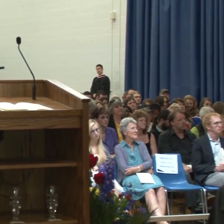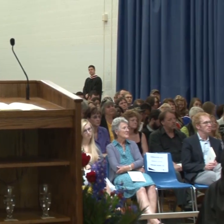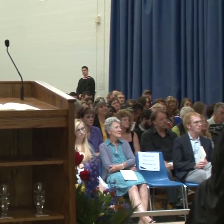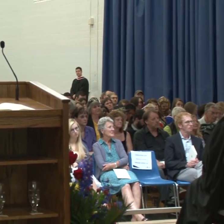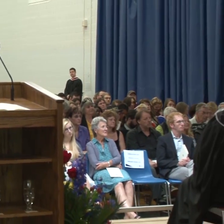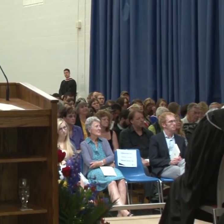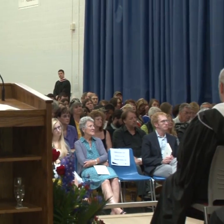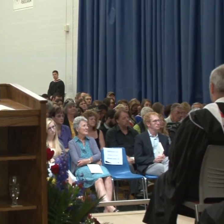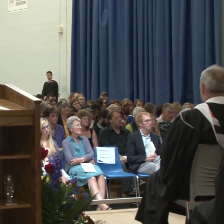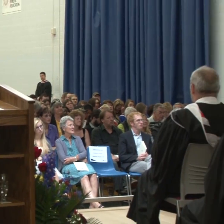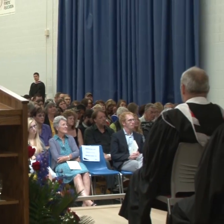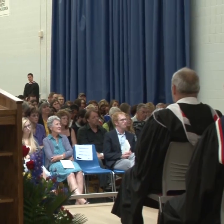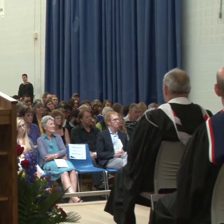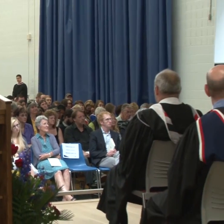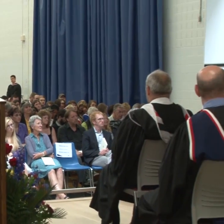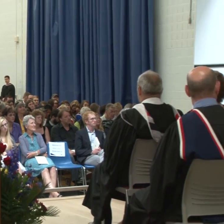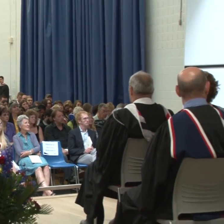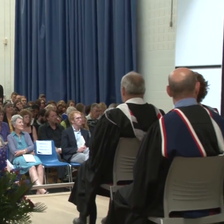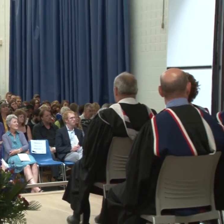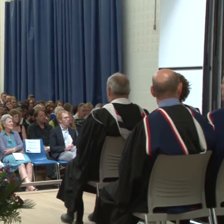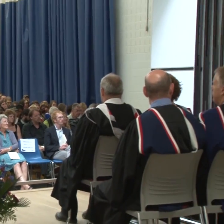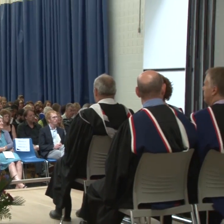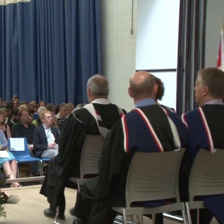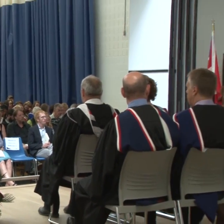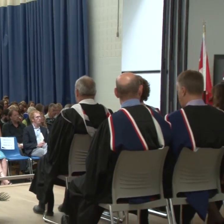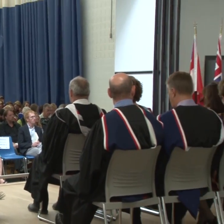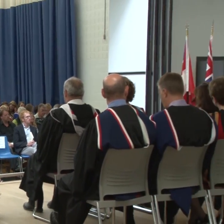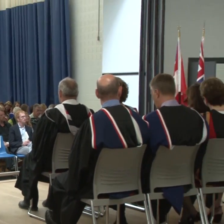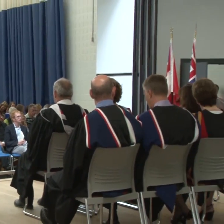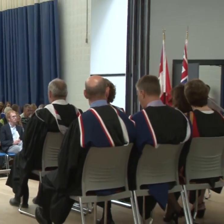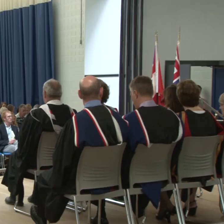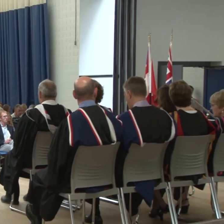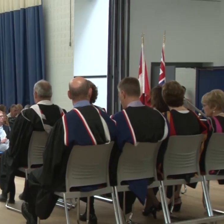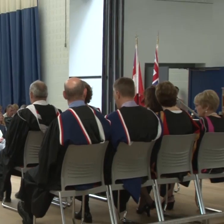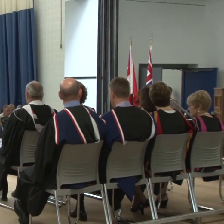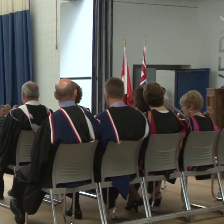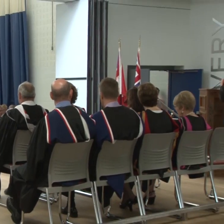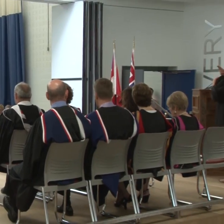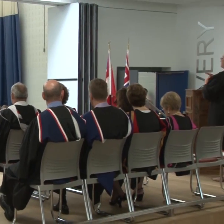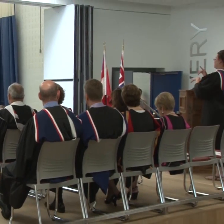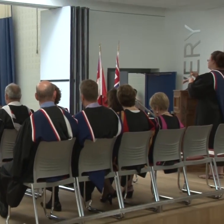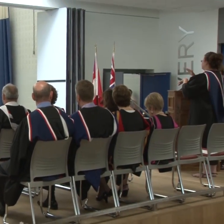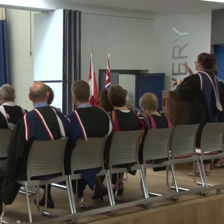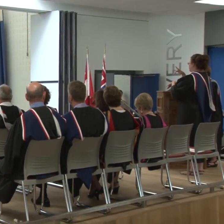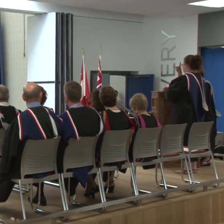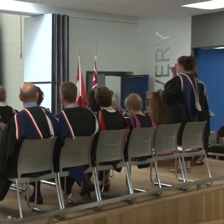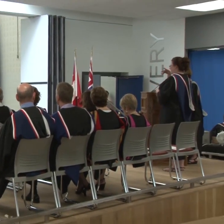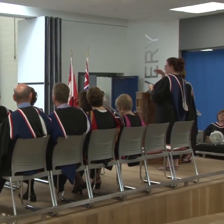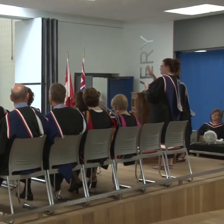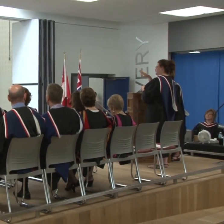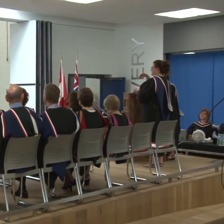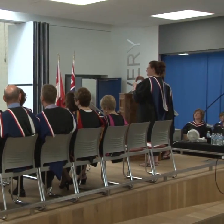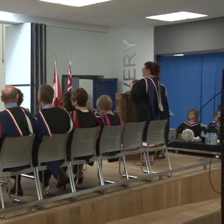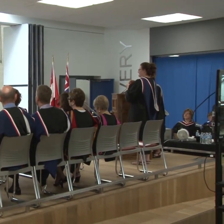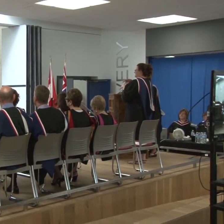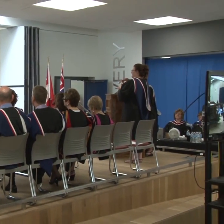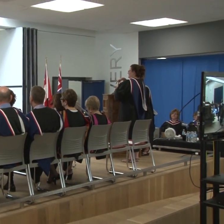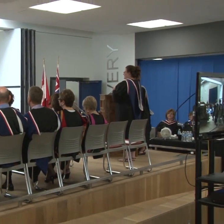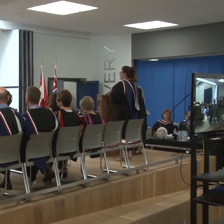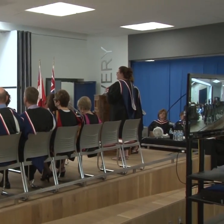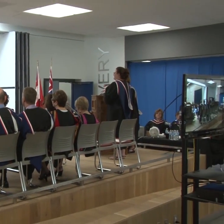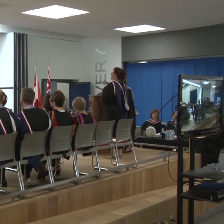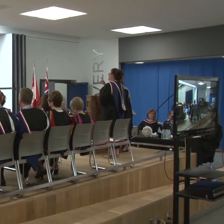This is where colleges like Loyalist shine, because it is in your DNA to work with the